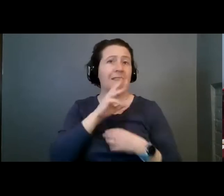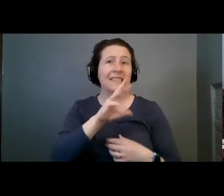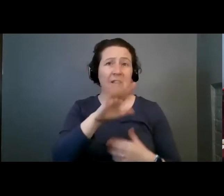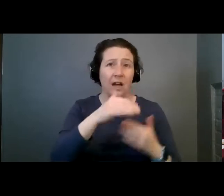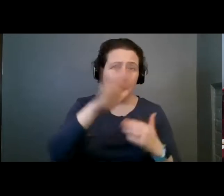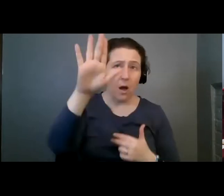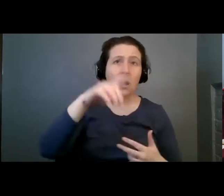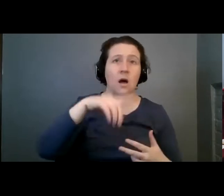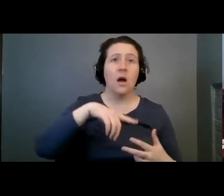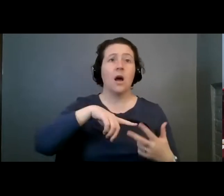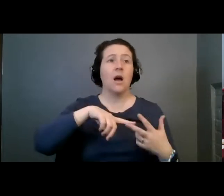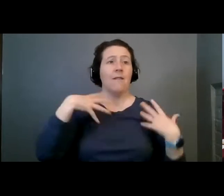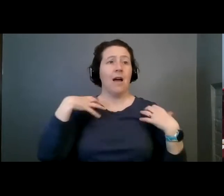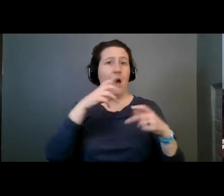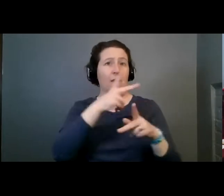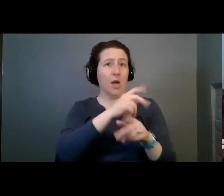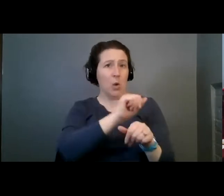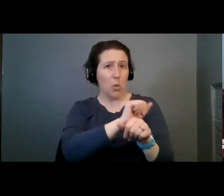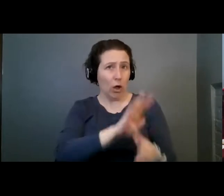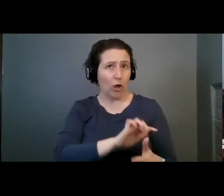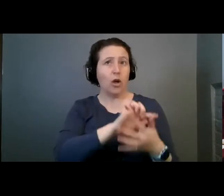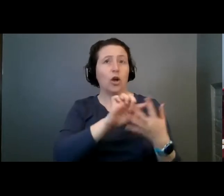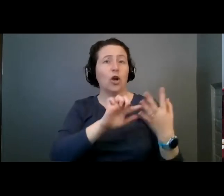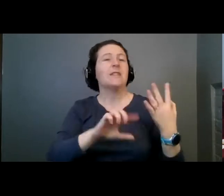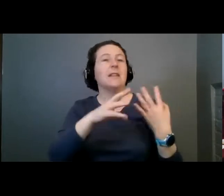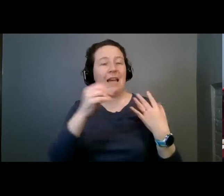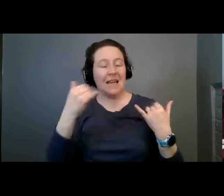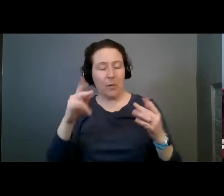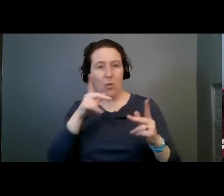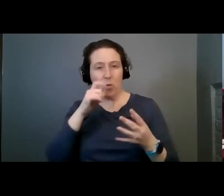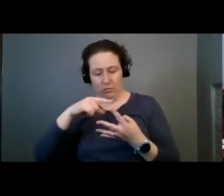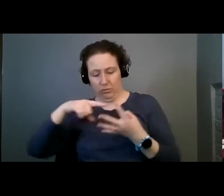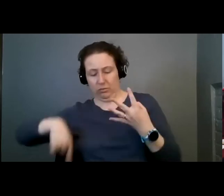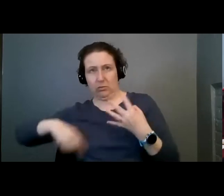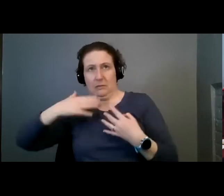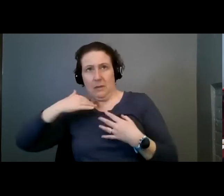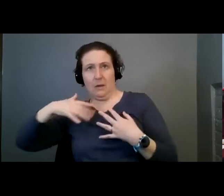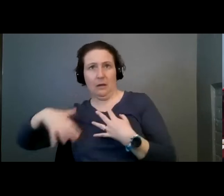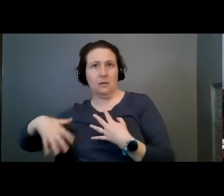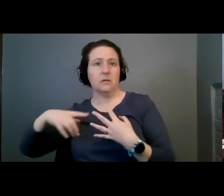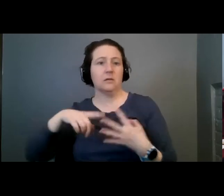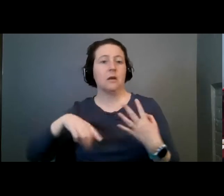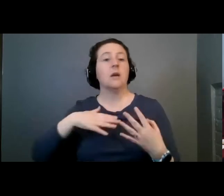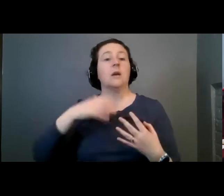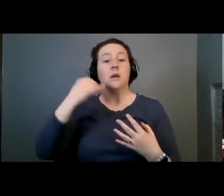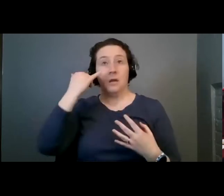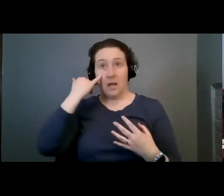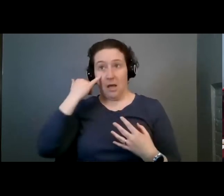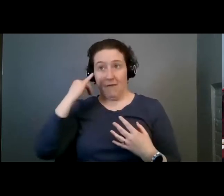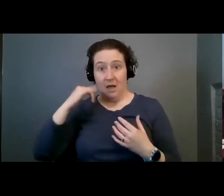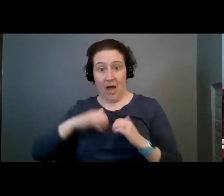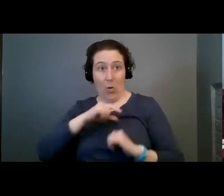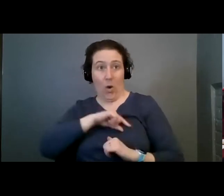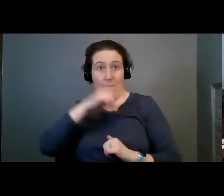older, and now people with those outlined serious medical conditions. Please bring verification of your diagnosis to the